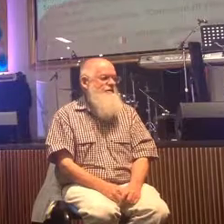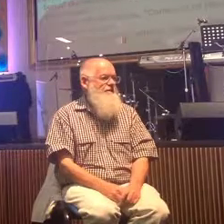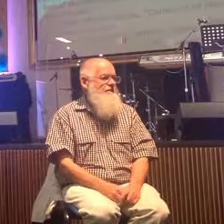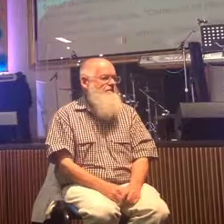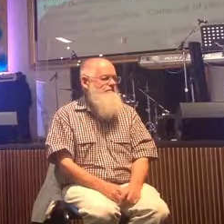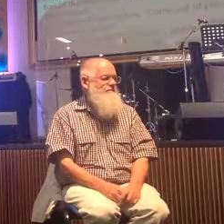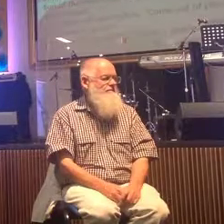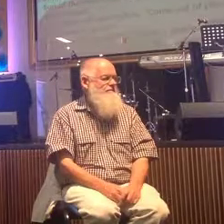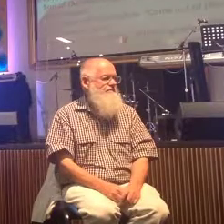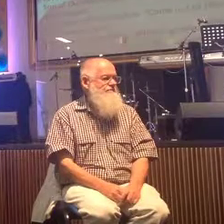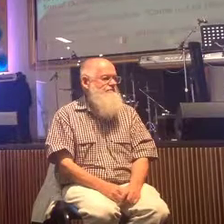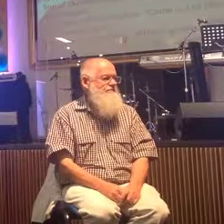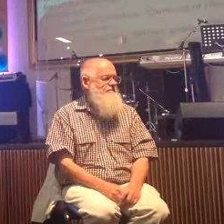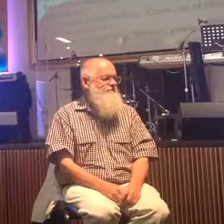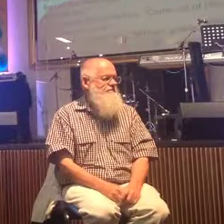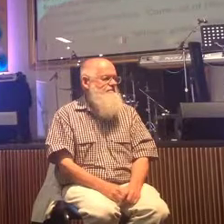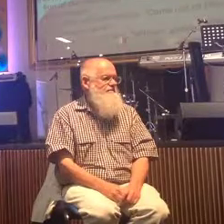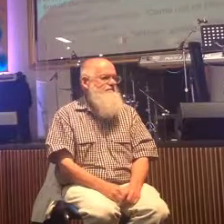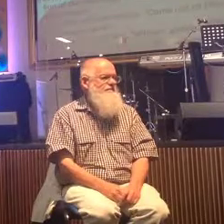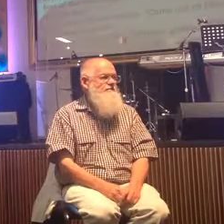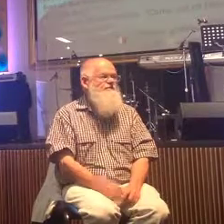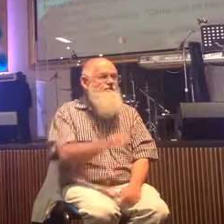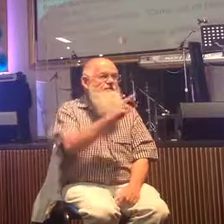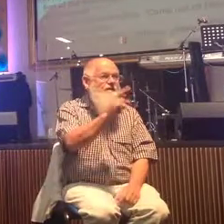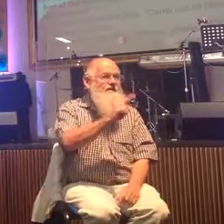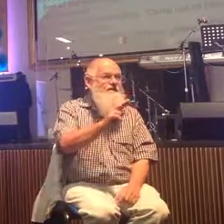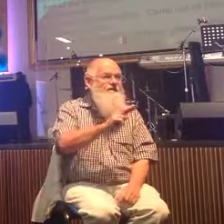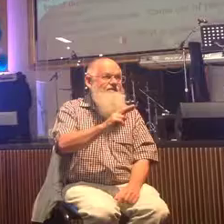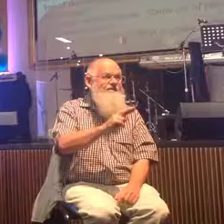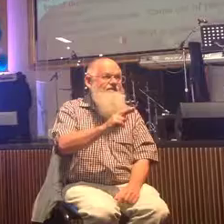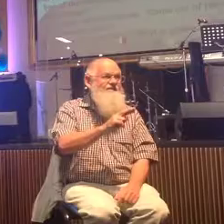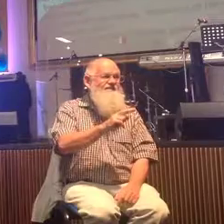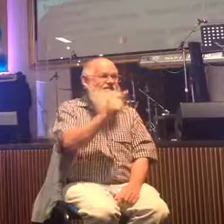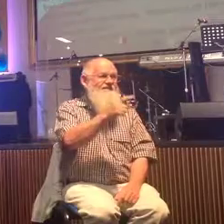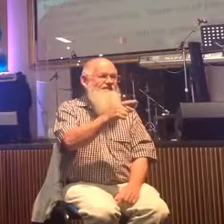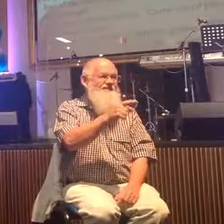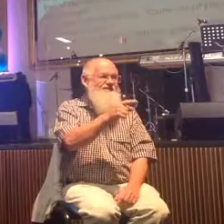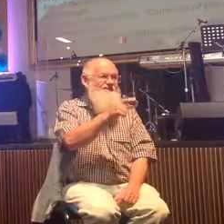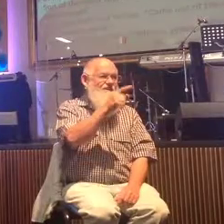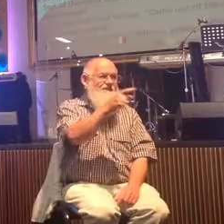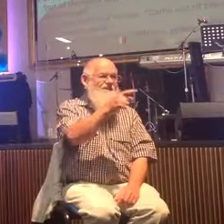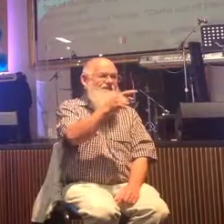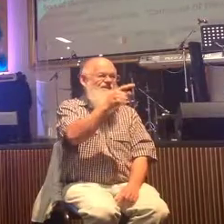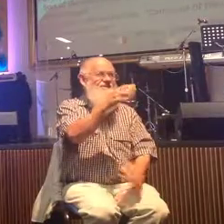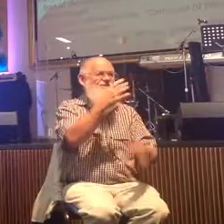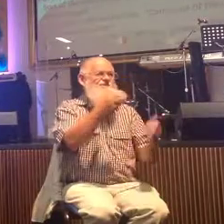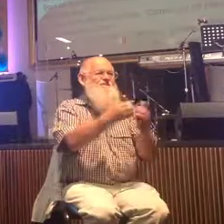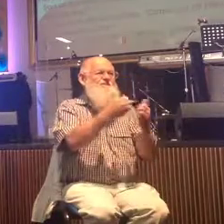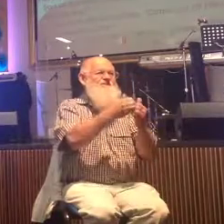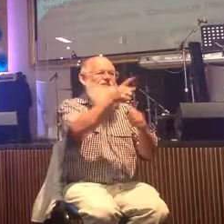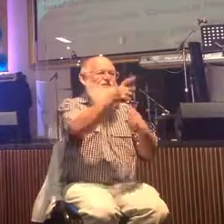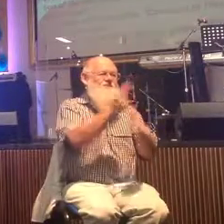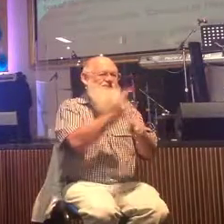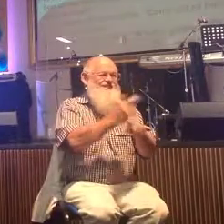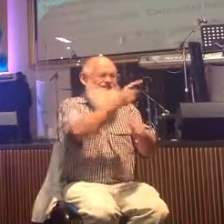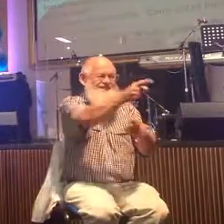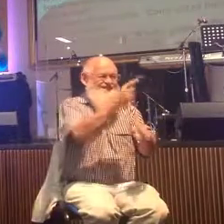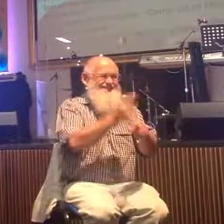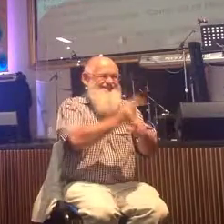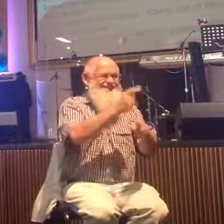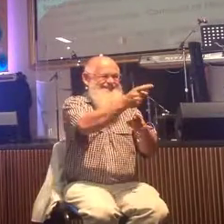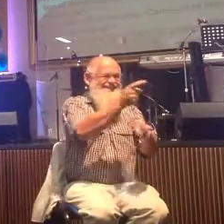Night and day among the tombs and in the hills, he would cry out and cut himself with stones. When he saw Jesus from a distance, he ran and fell on his knees in front of